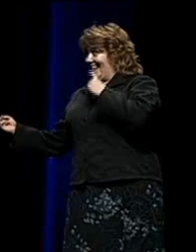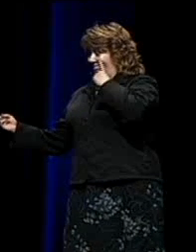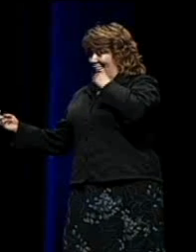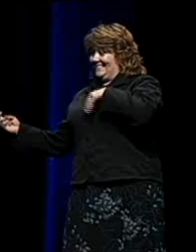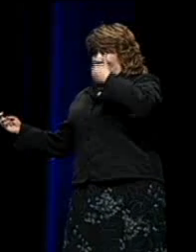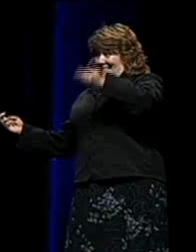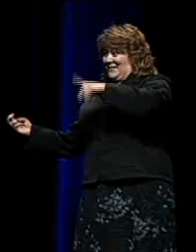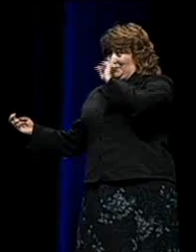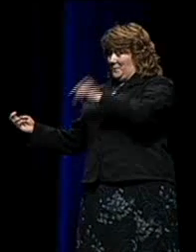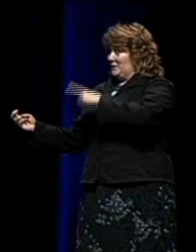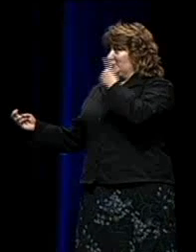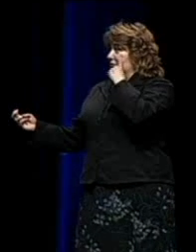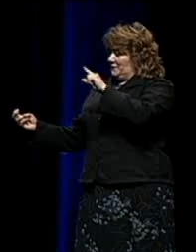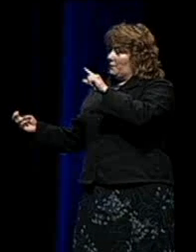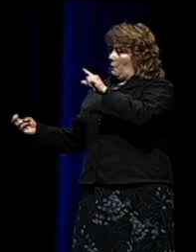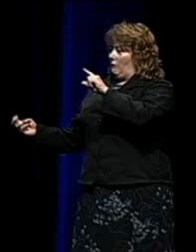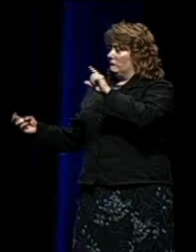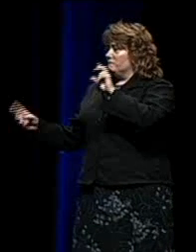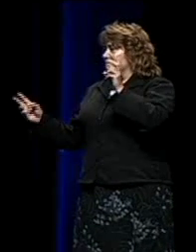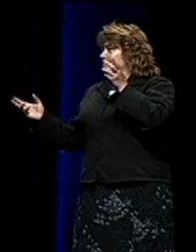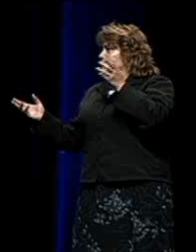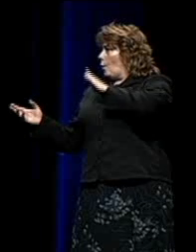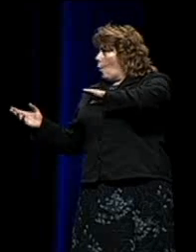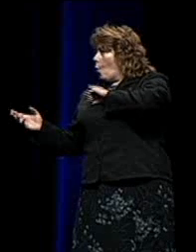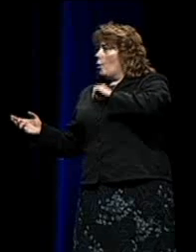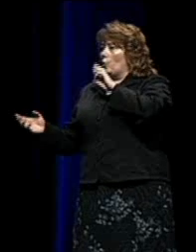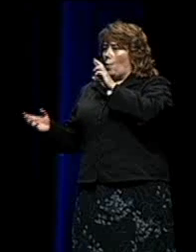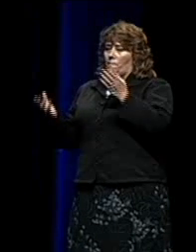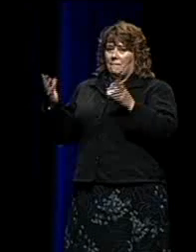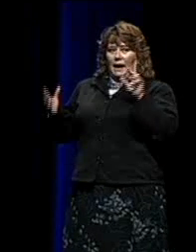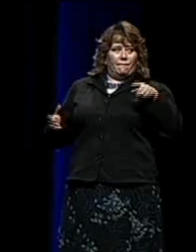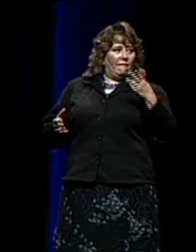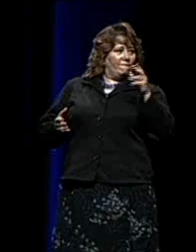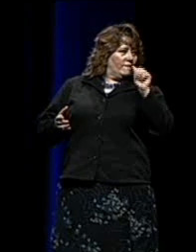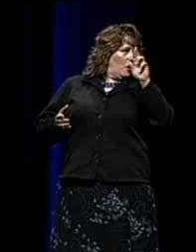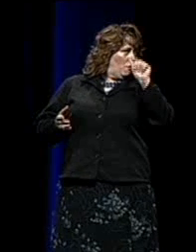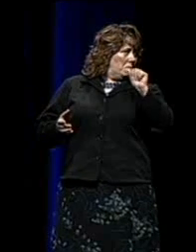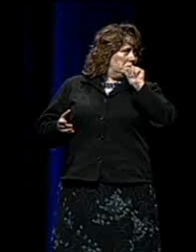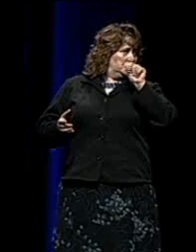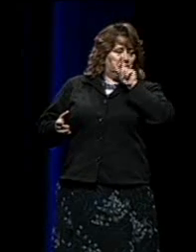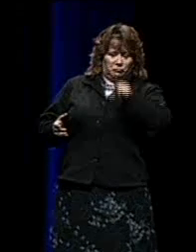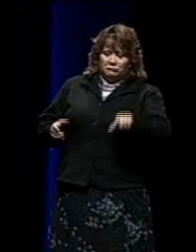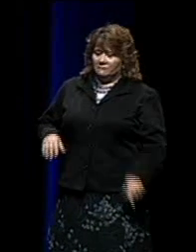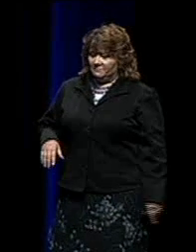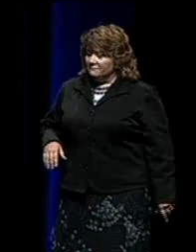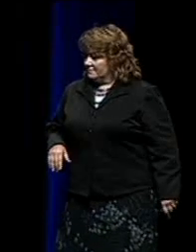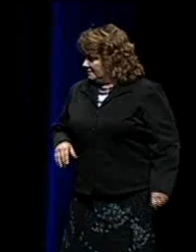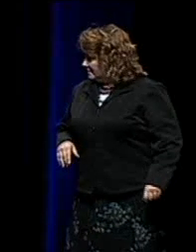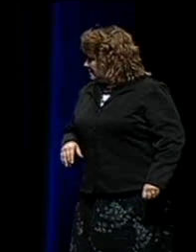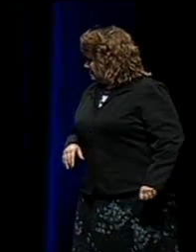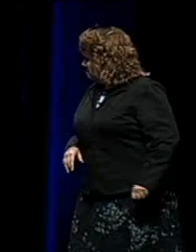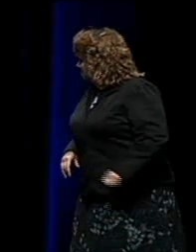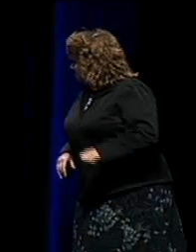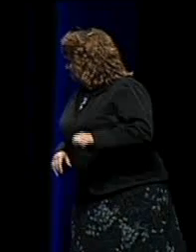Now I can sit. I think you can sit down now because I believe the next question is for the board or maybe Farah, I'm not sure